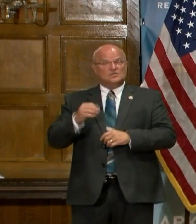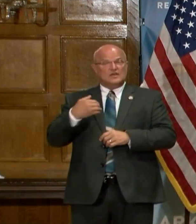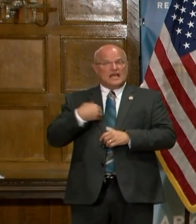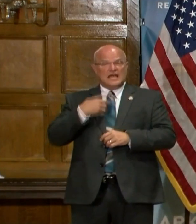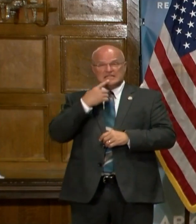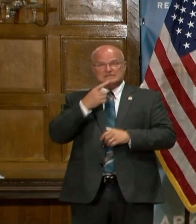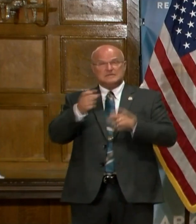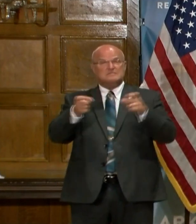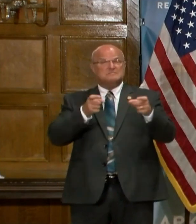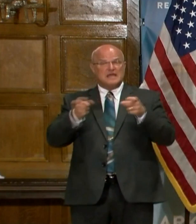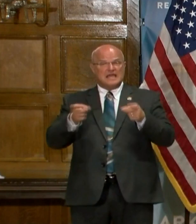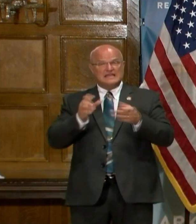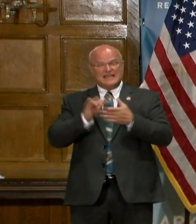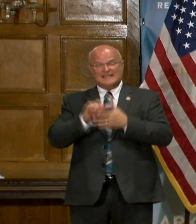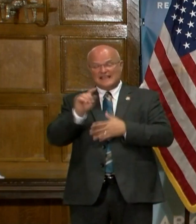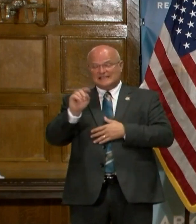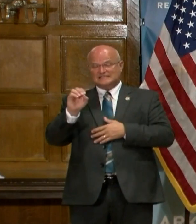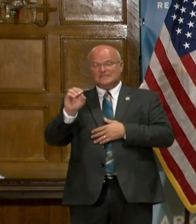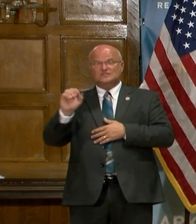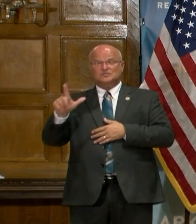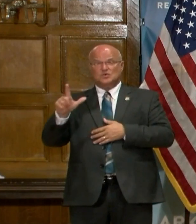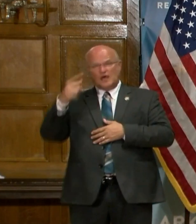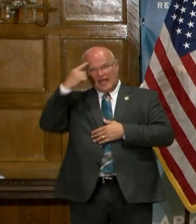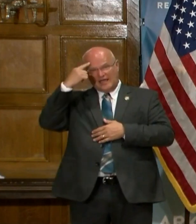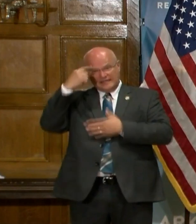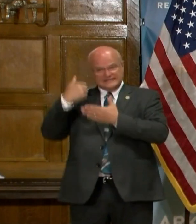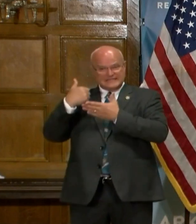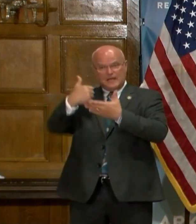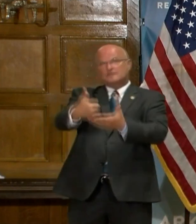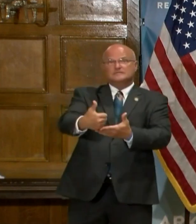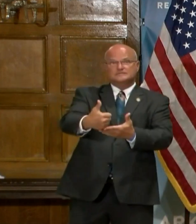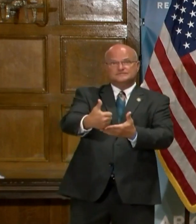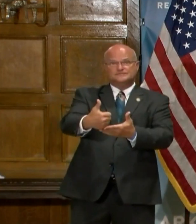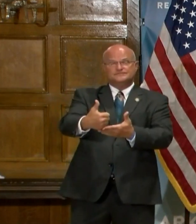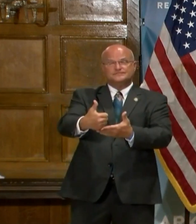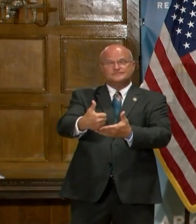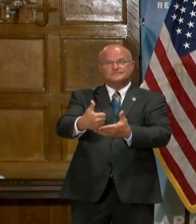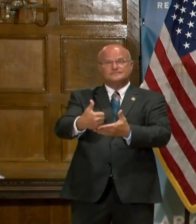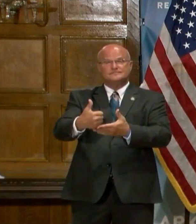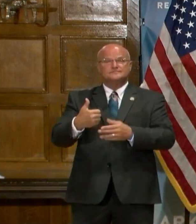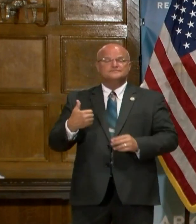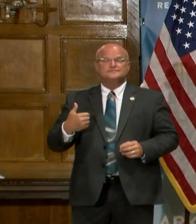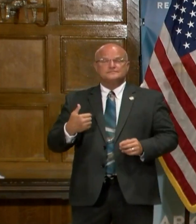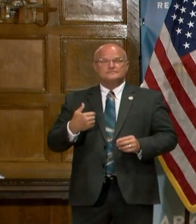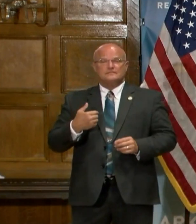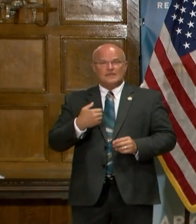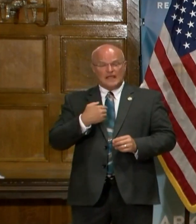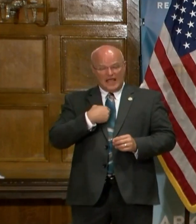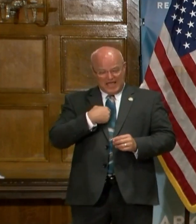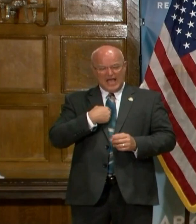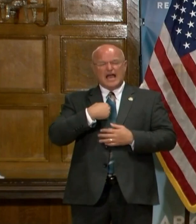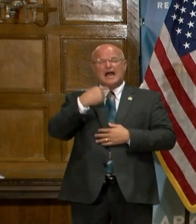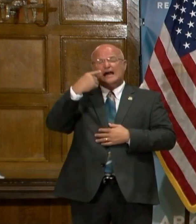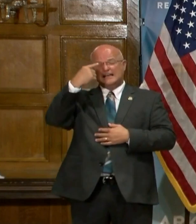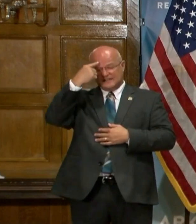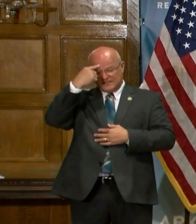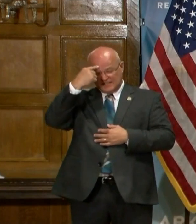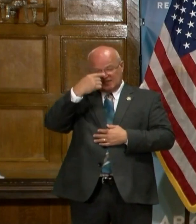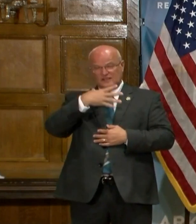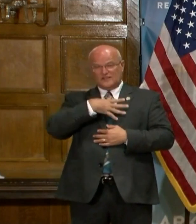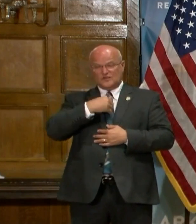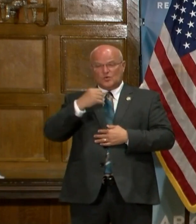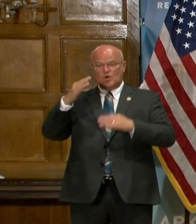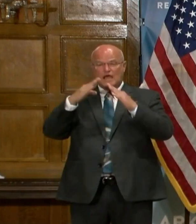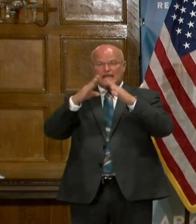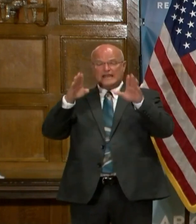has to be managed, and that's a tool that I think is helpful. I believe the White House is looking at that. They